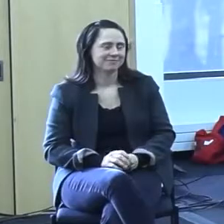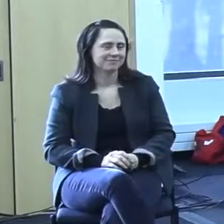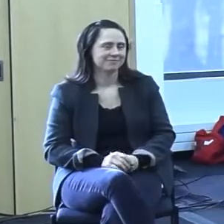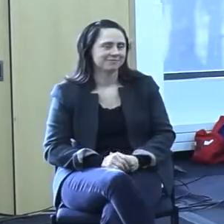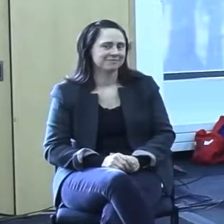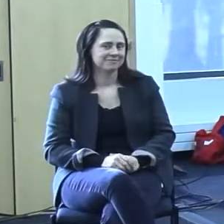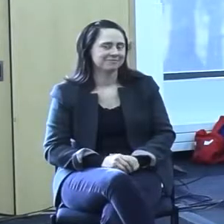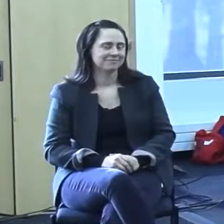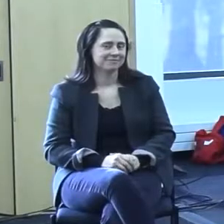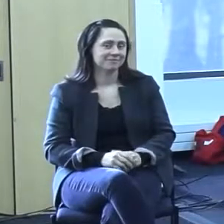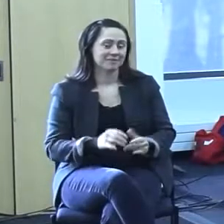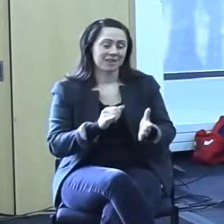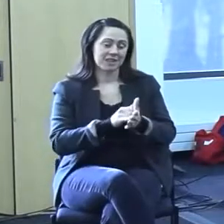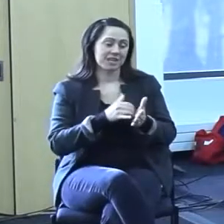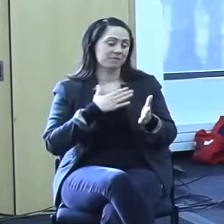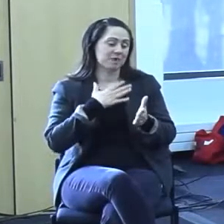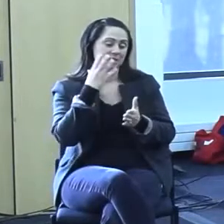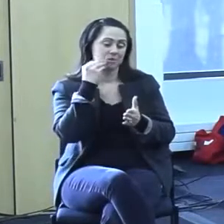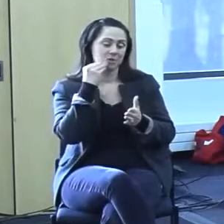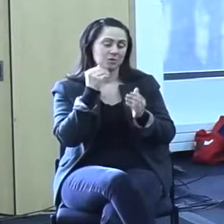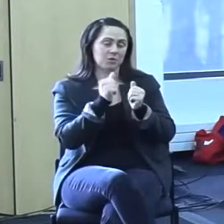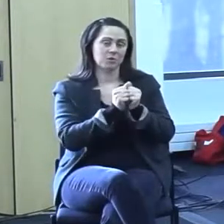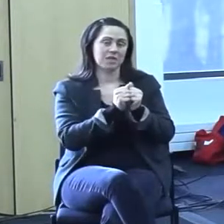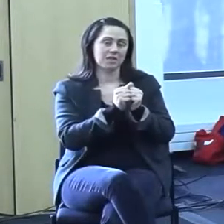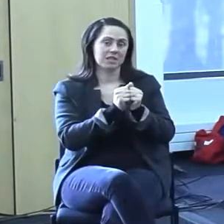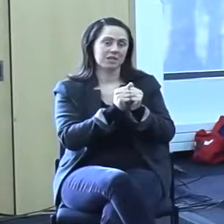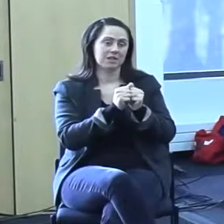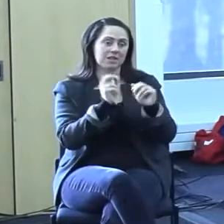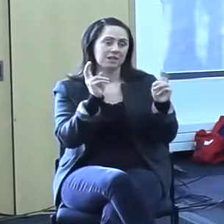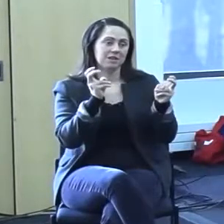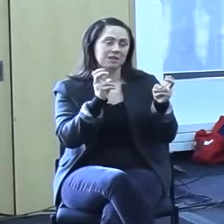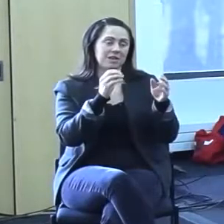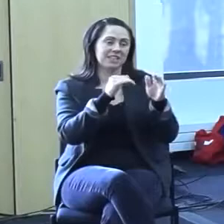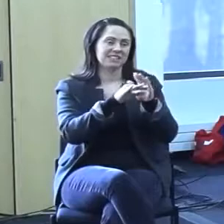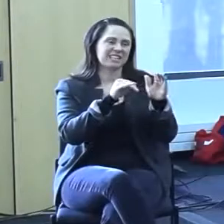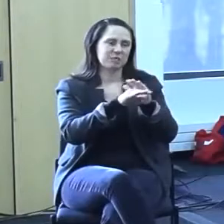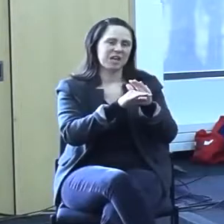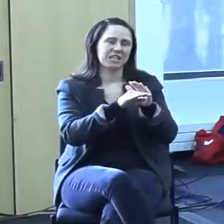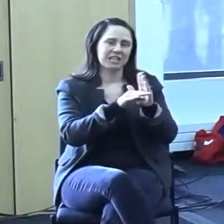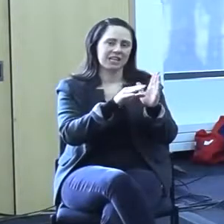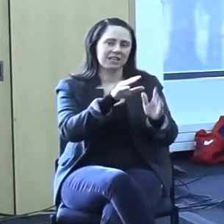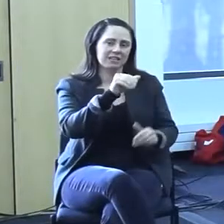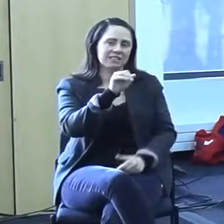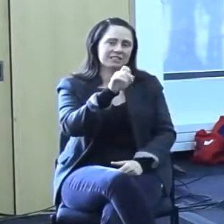And that's pretty much my experience with accessibility.